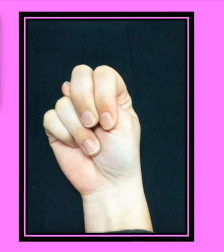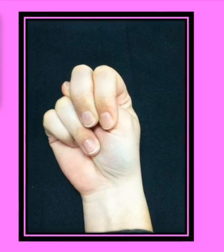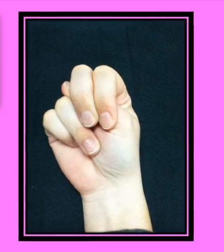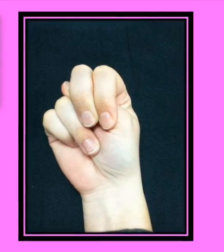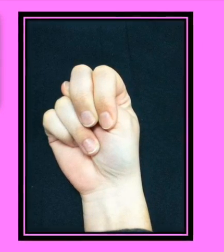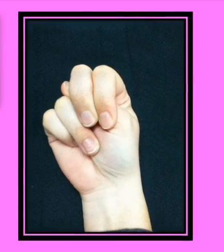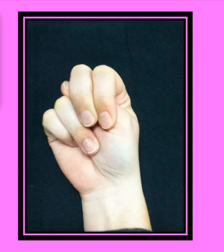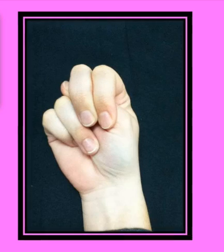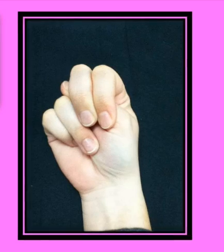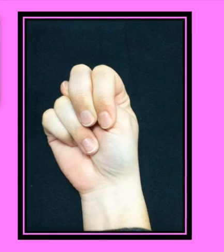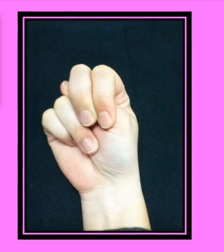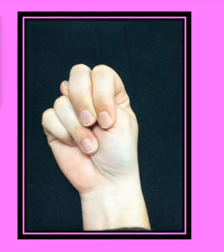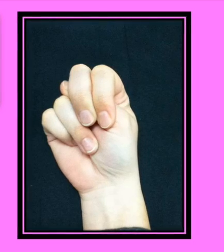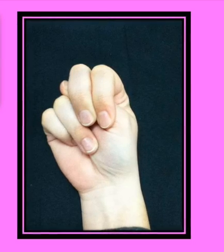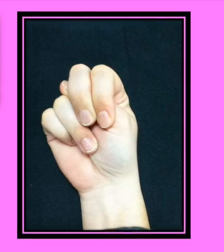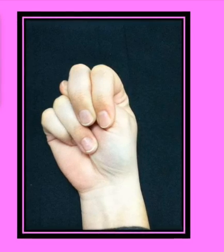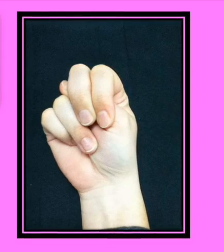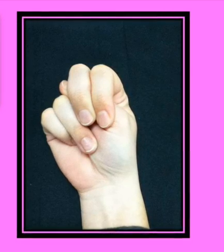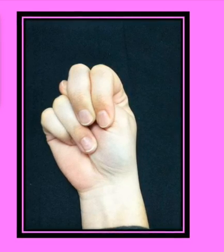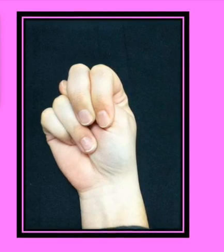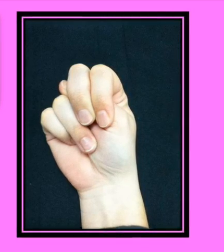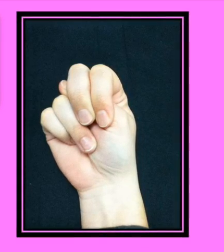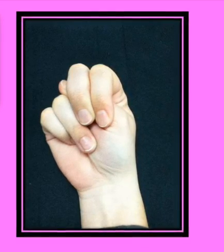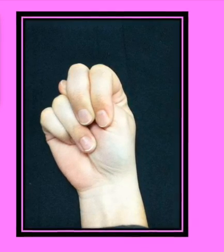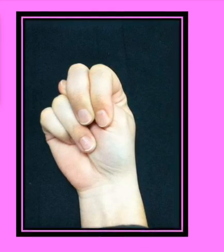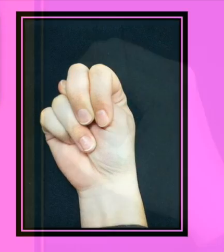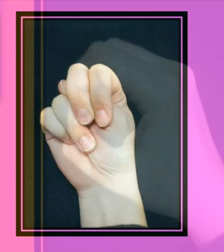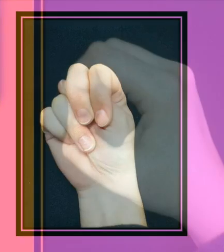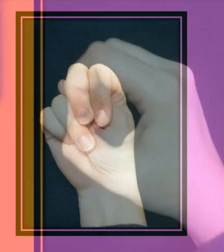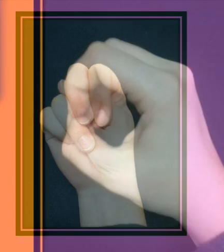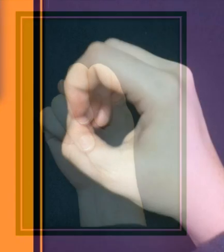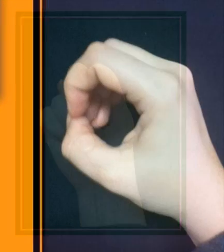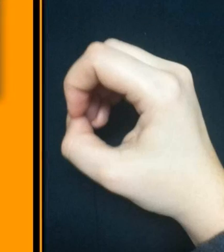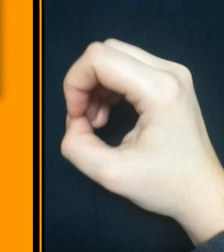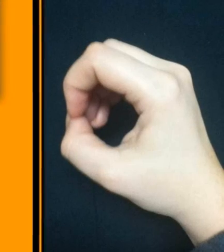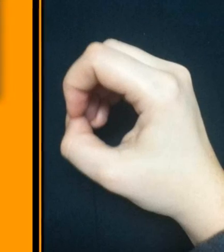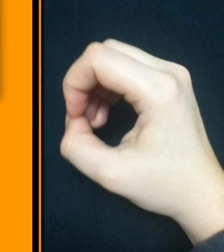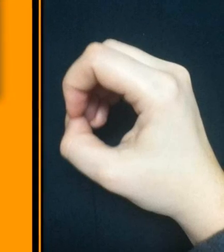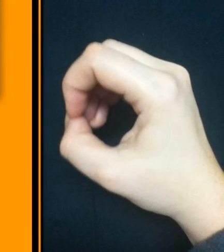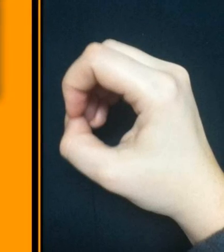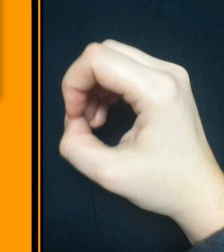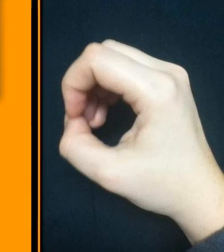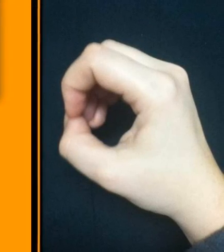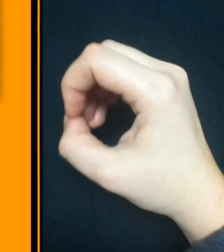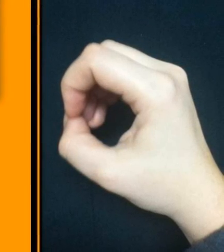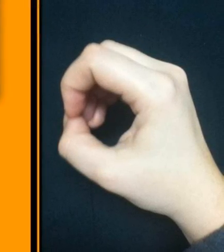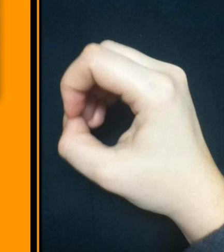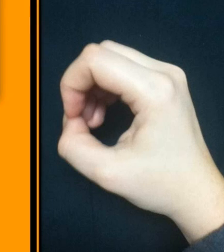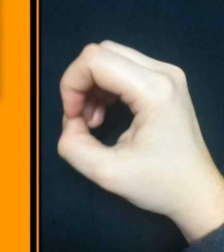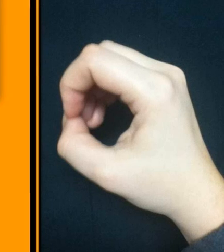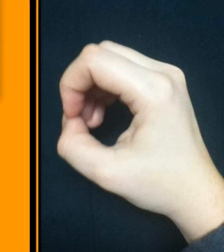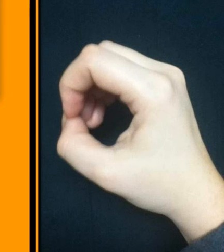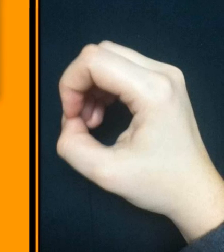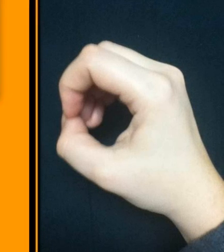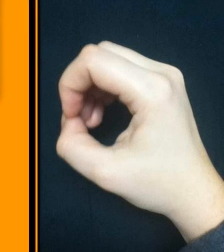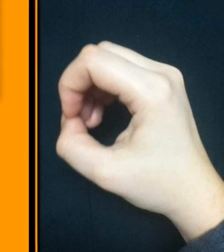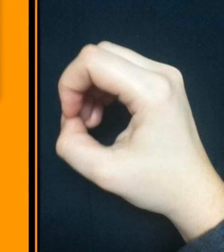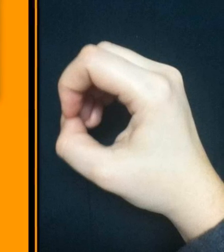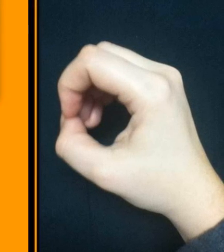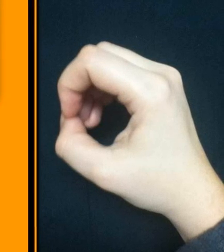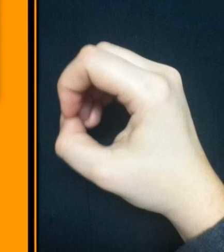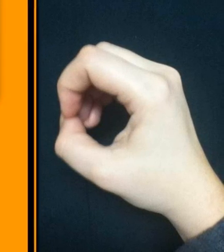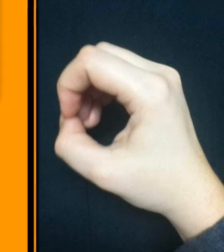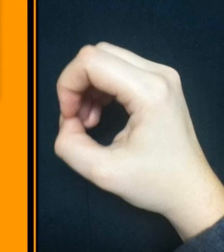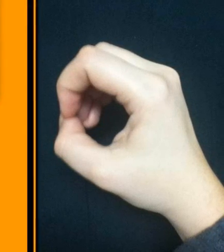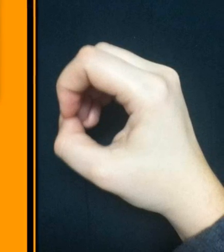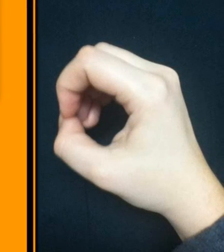and the tip of your thumb can be seen between your middle and ring finger. O is for owl. The sign for O